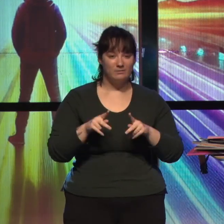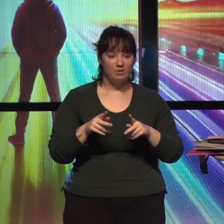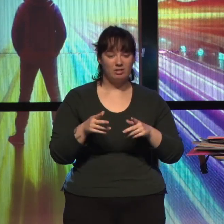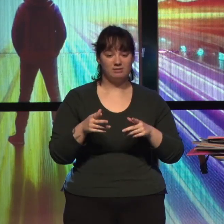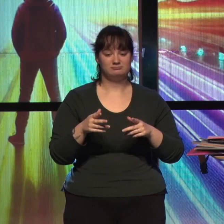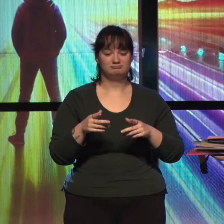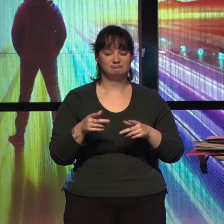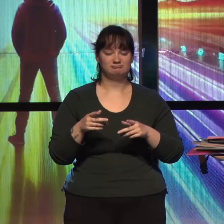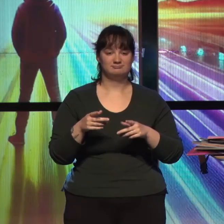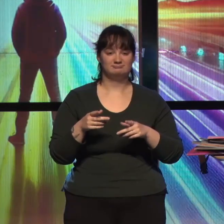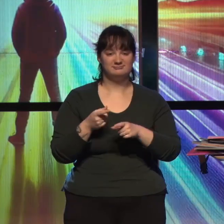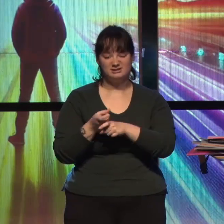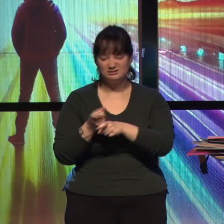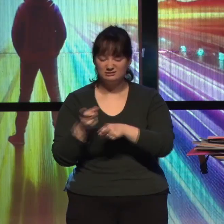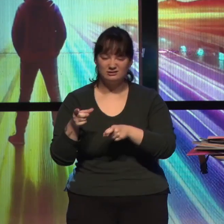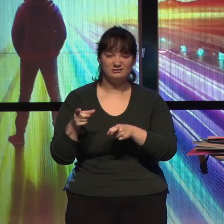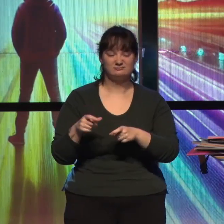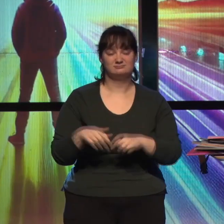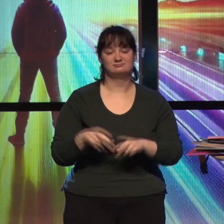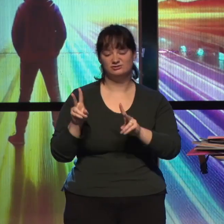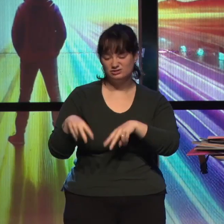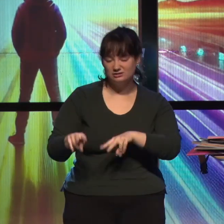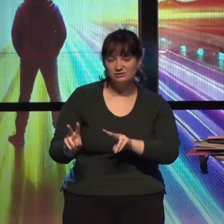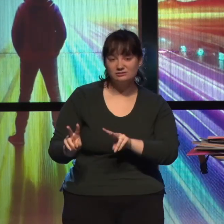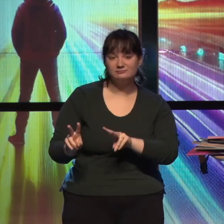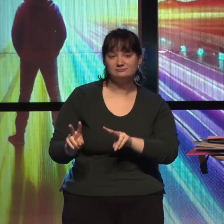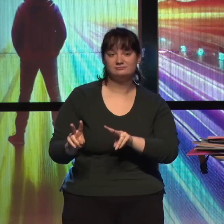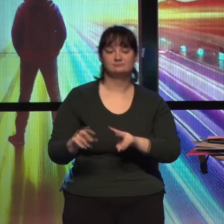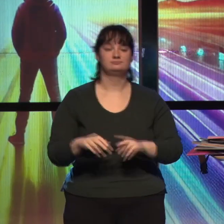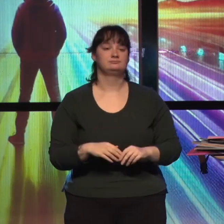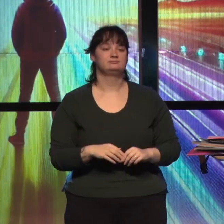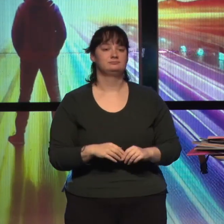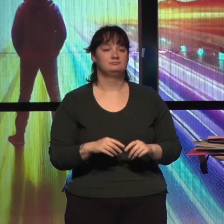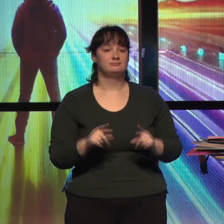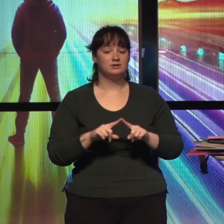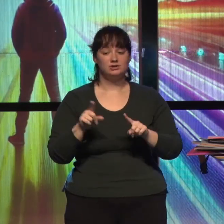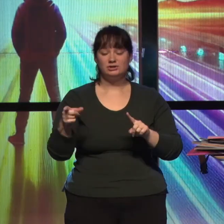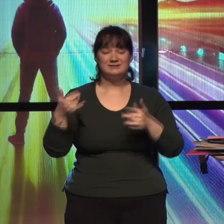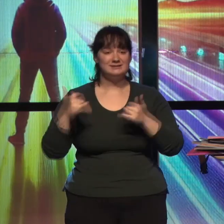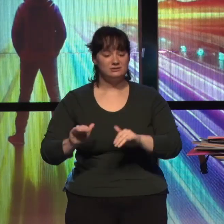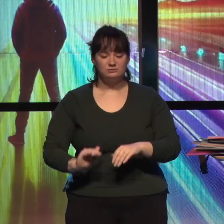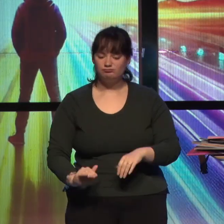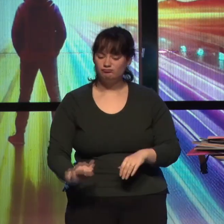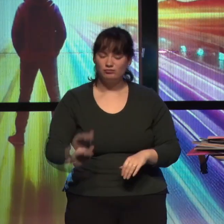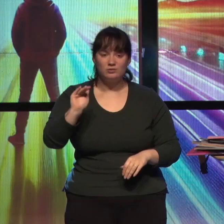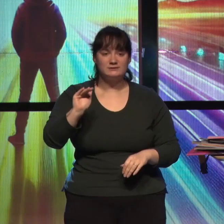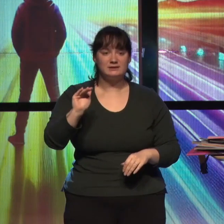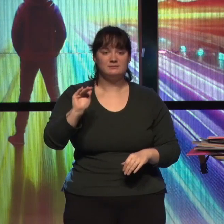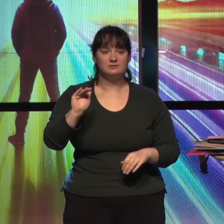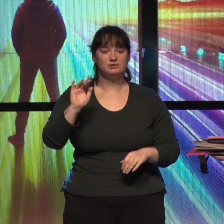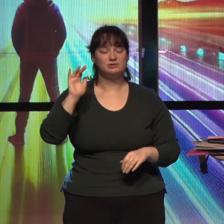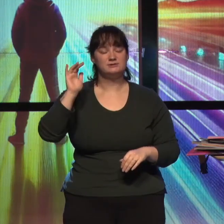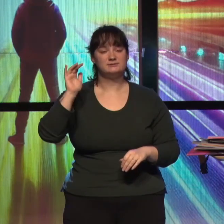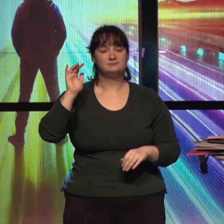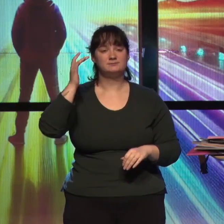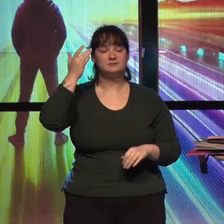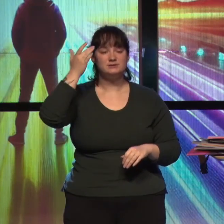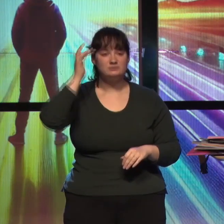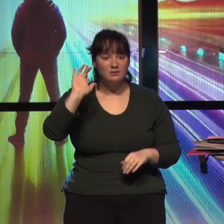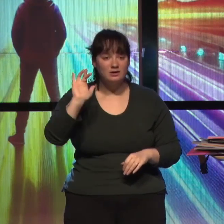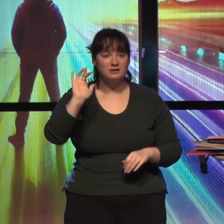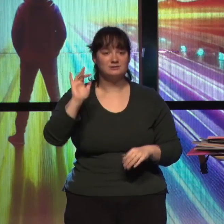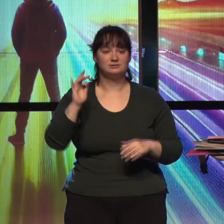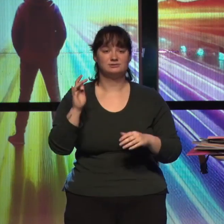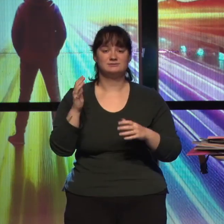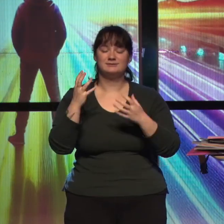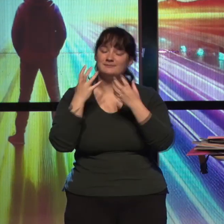And despite her difficult upbringing, Elphaba is this intelligent, passionate, and compassionate person who cares for her